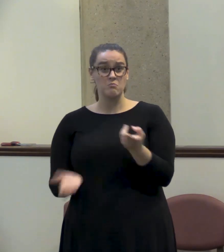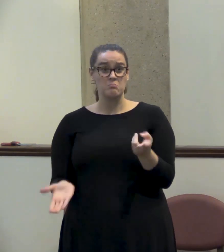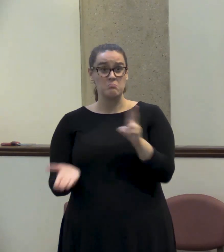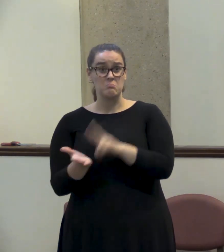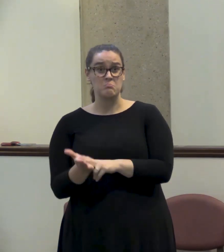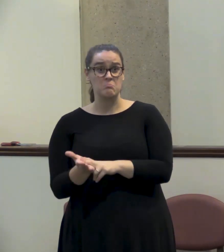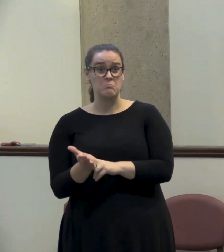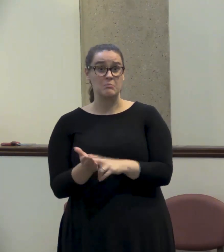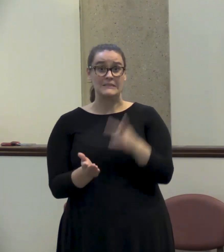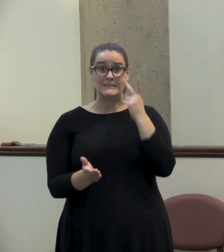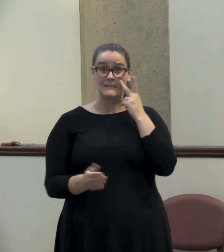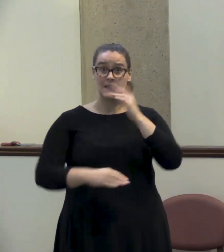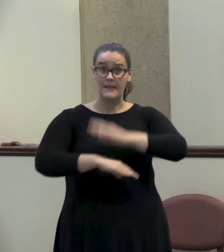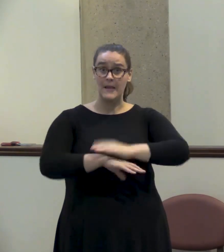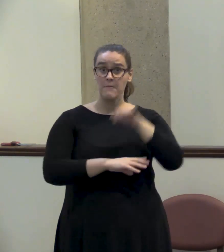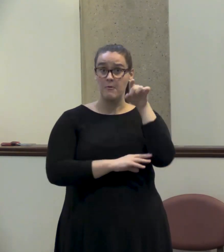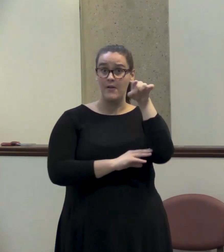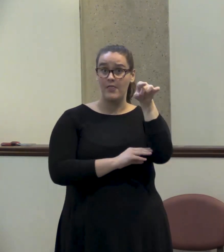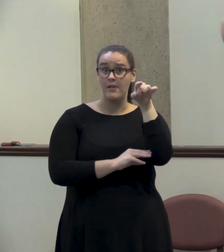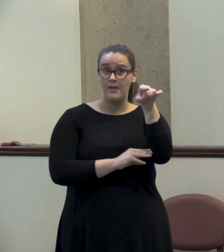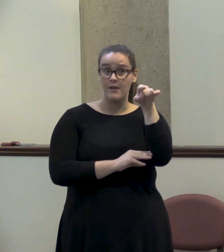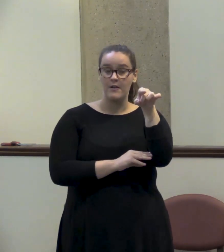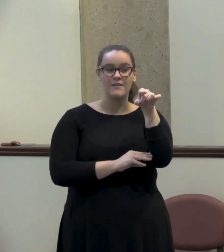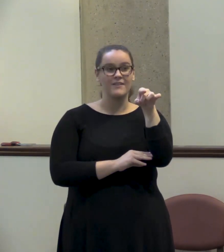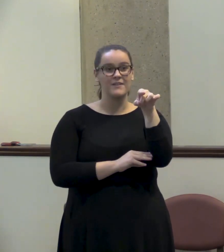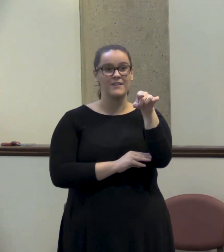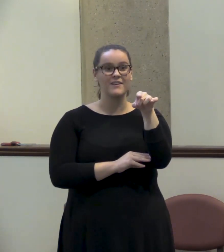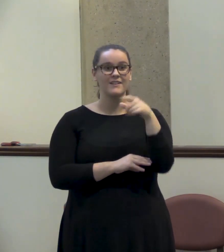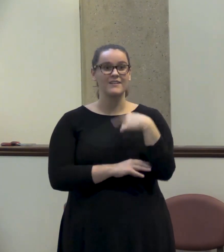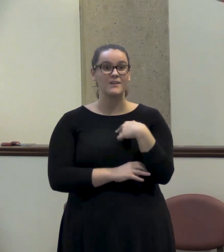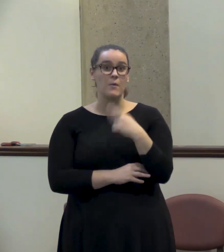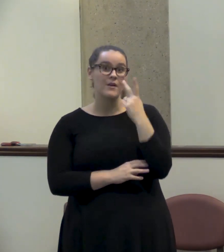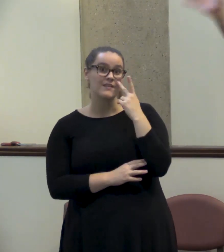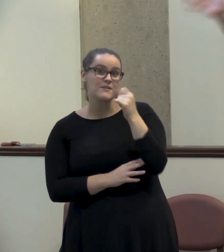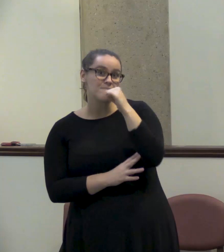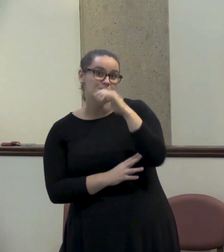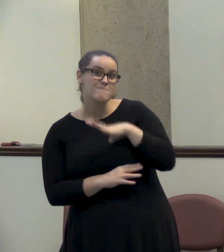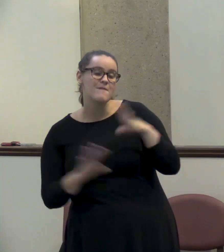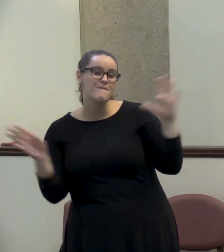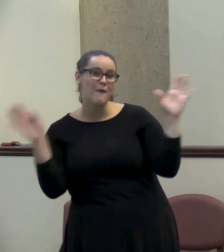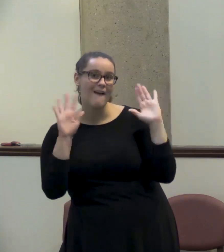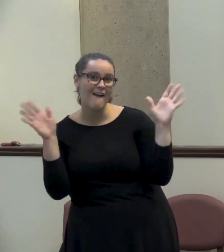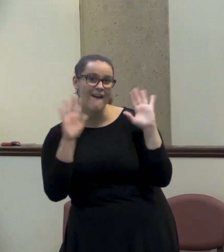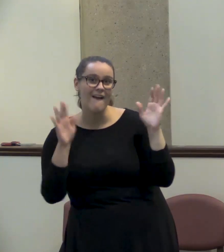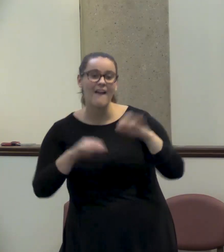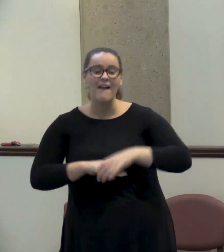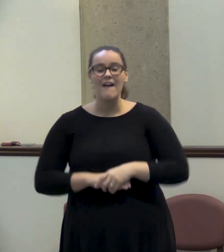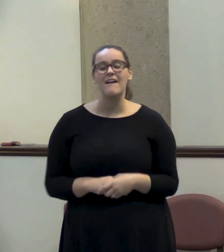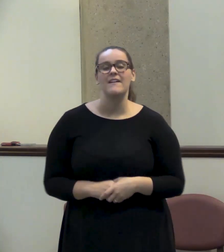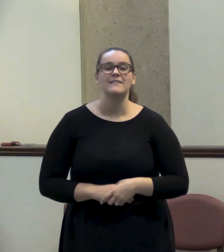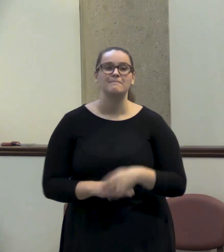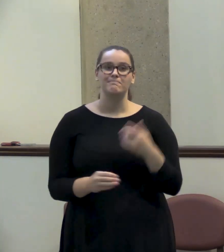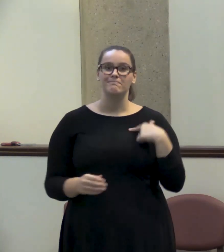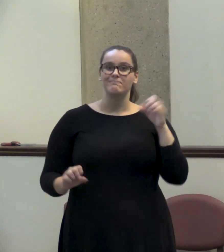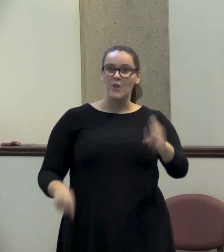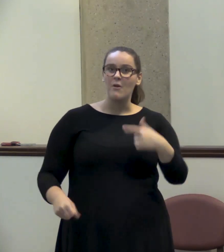us, see us at the table right there where we're seeing somebody wave, and sign up and find and get